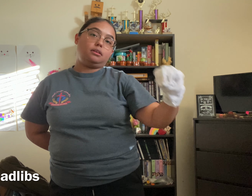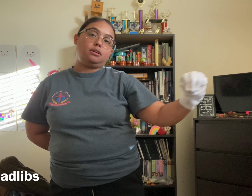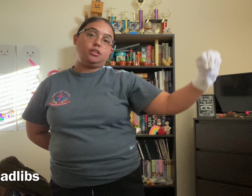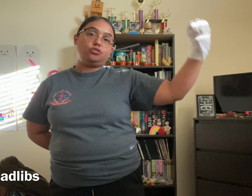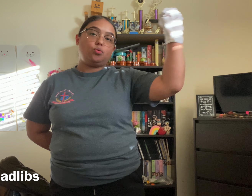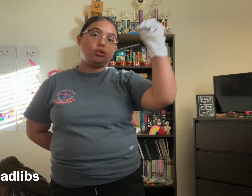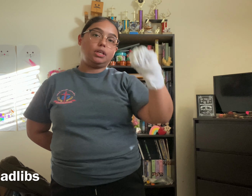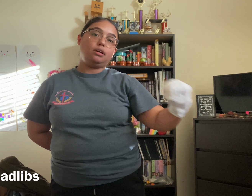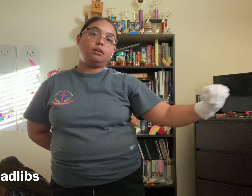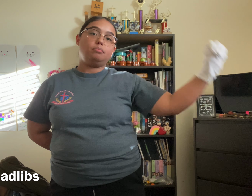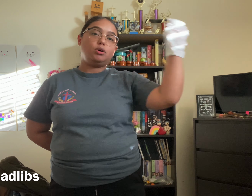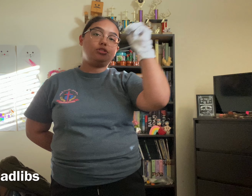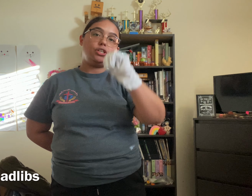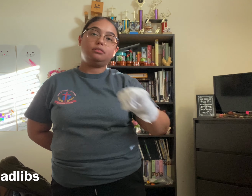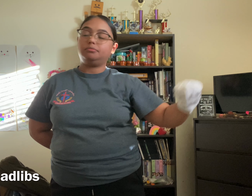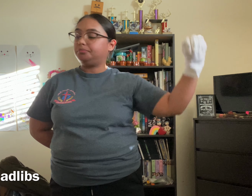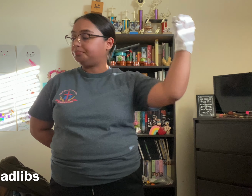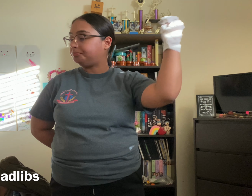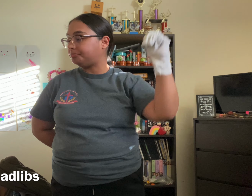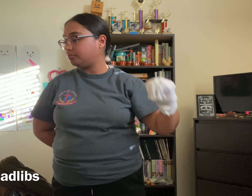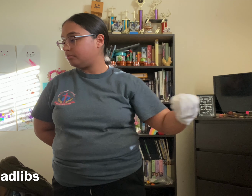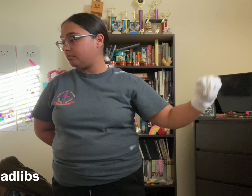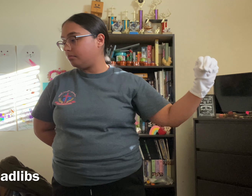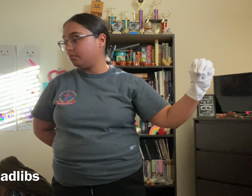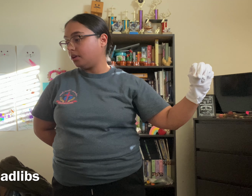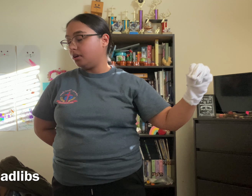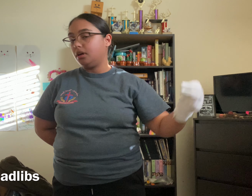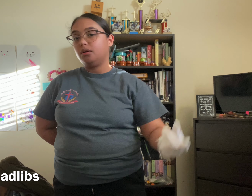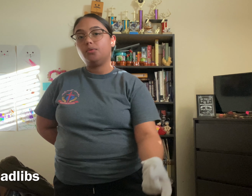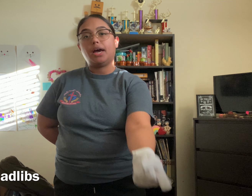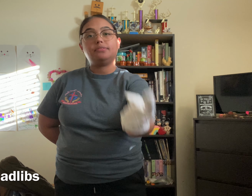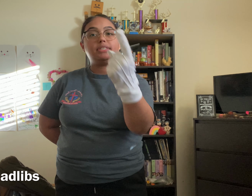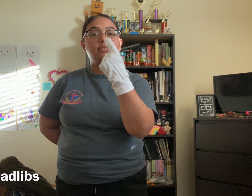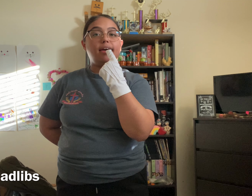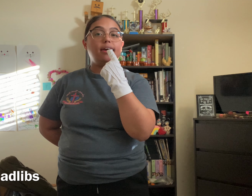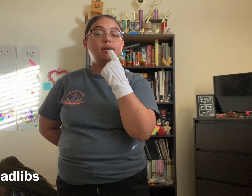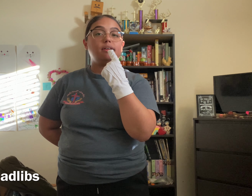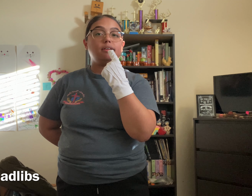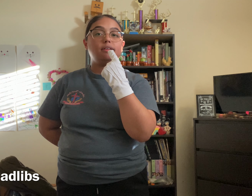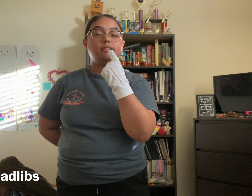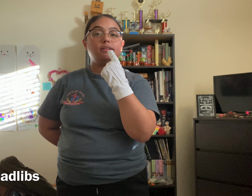a twirling motion. We have say,